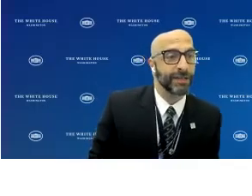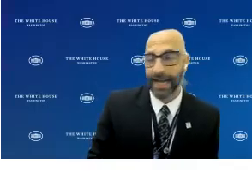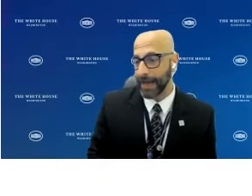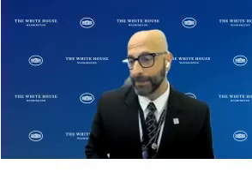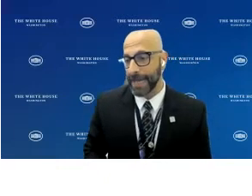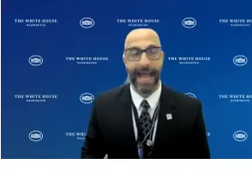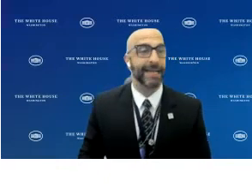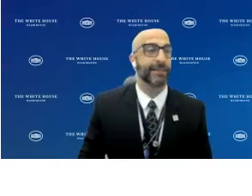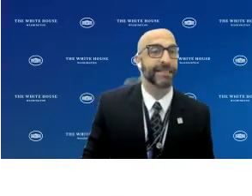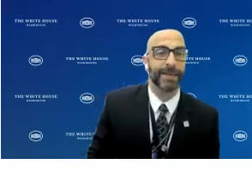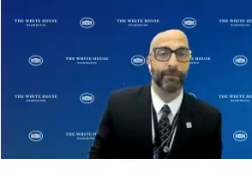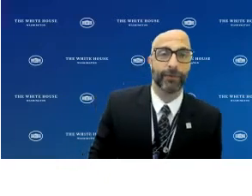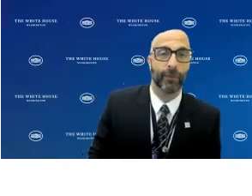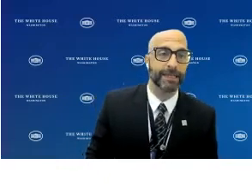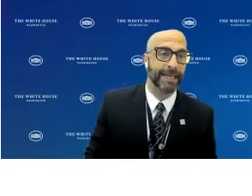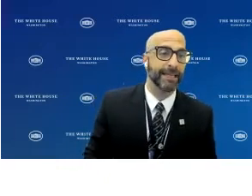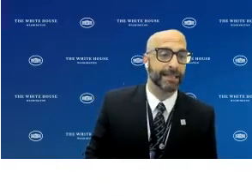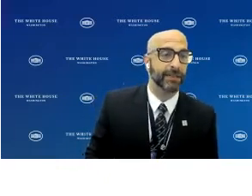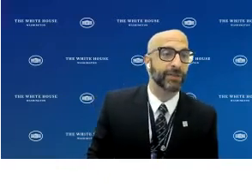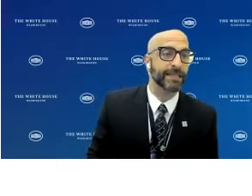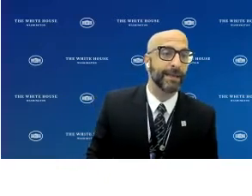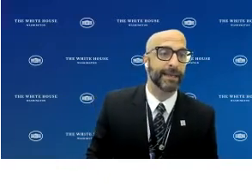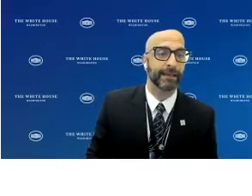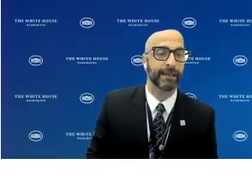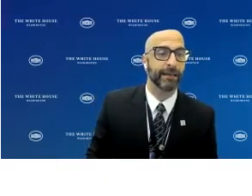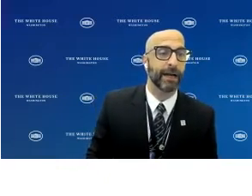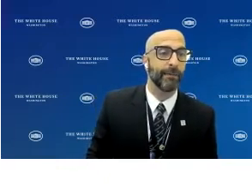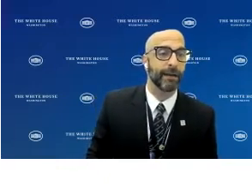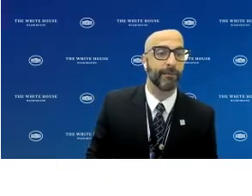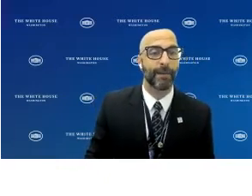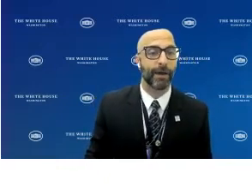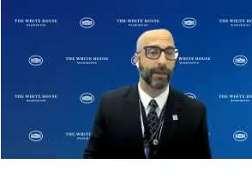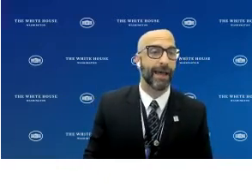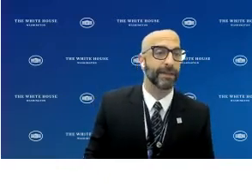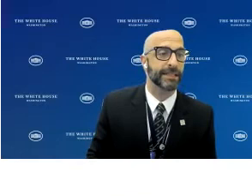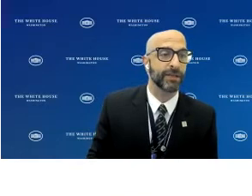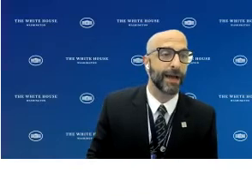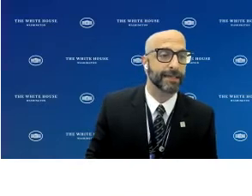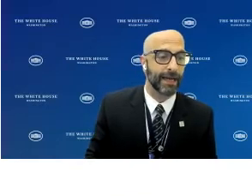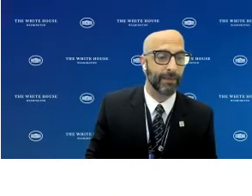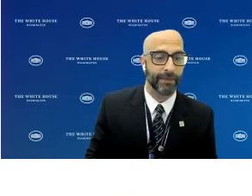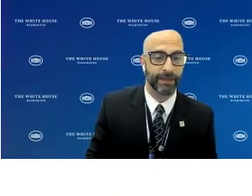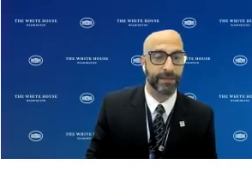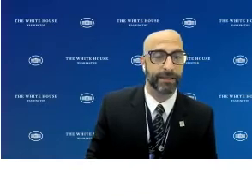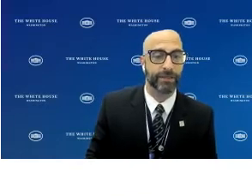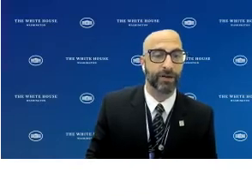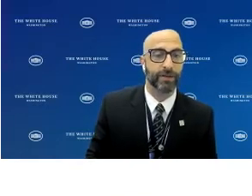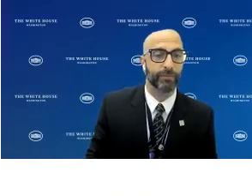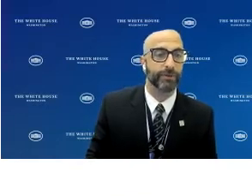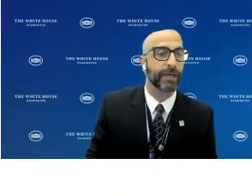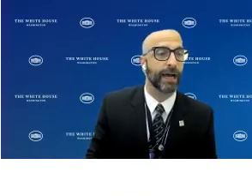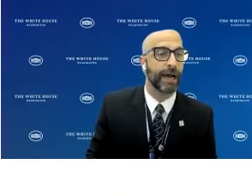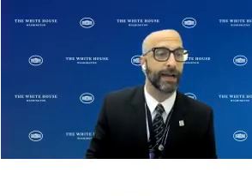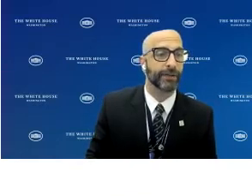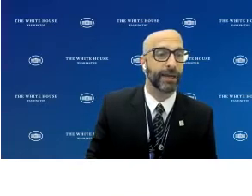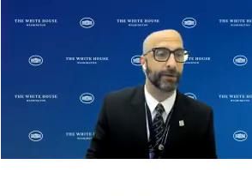So these are data updated as of September 14th. So just to make it clear, the map on the left is the US. The